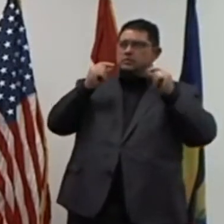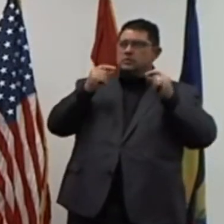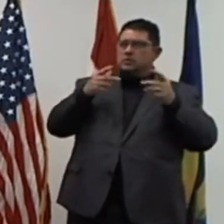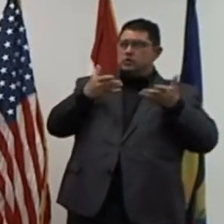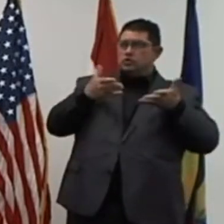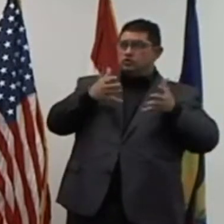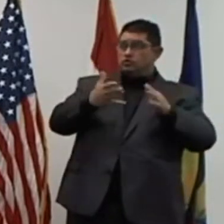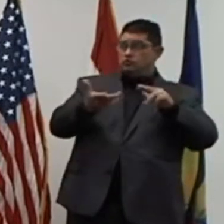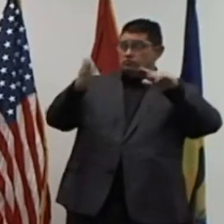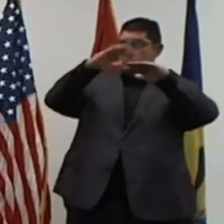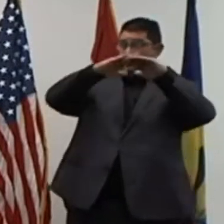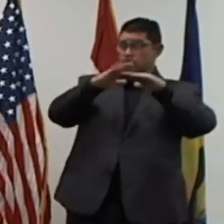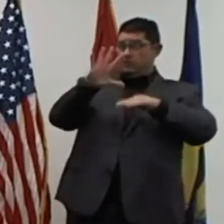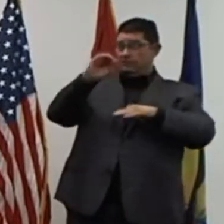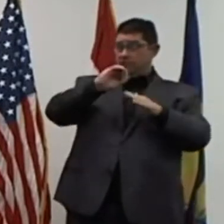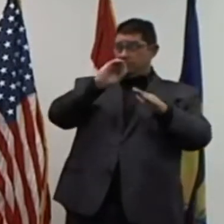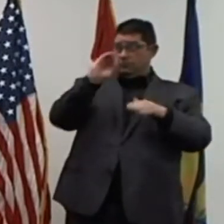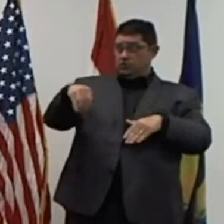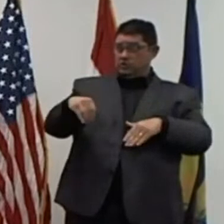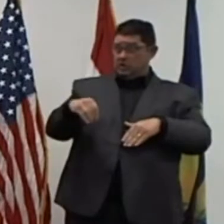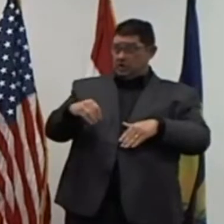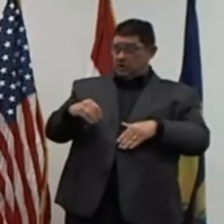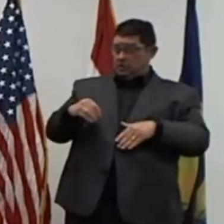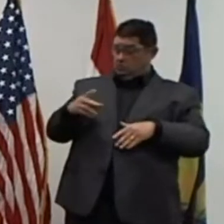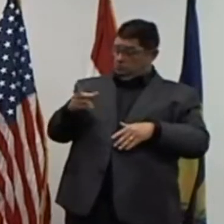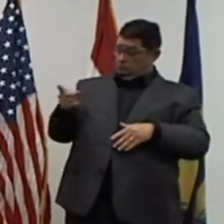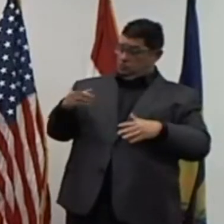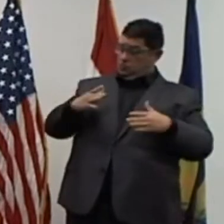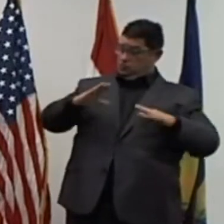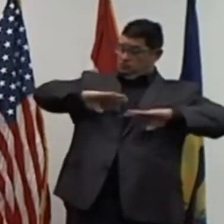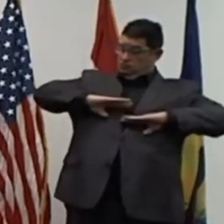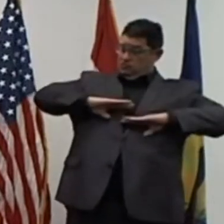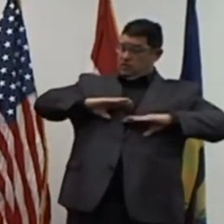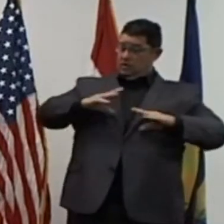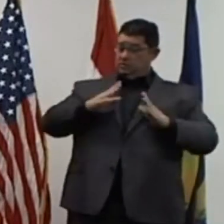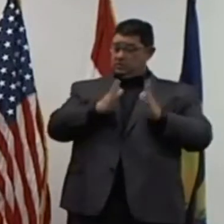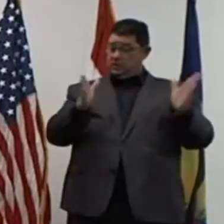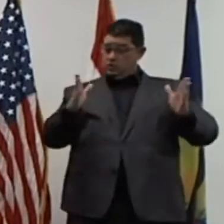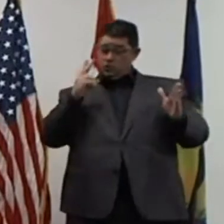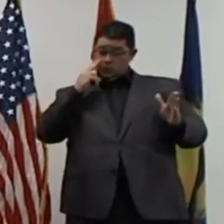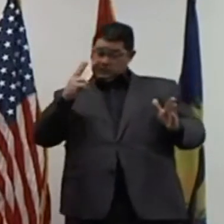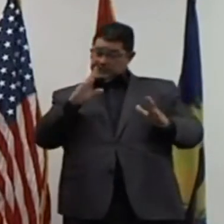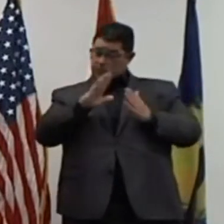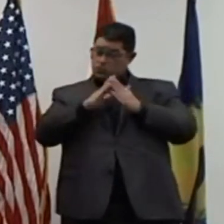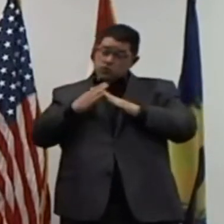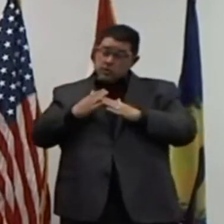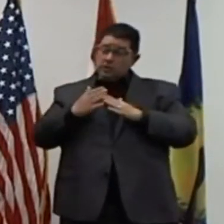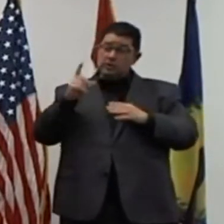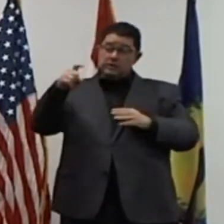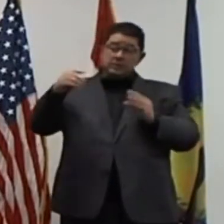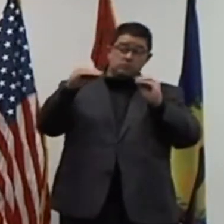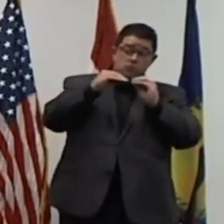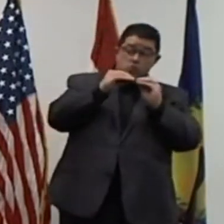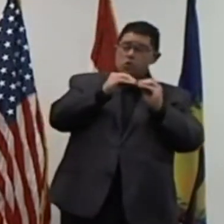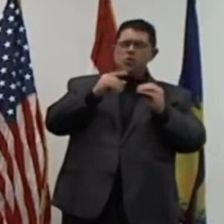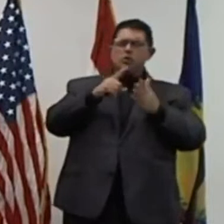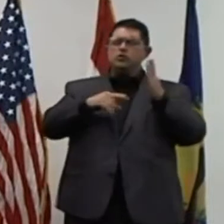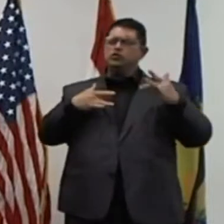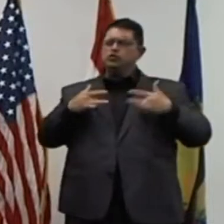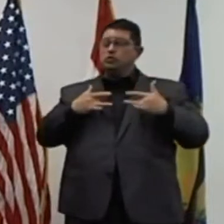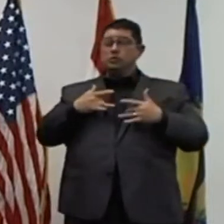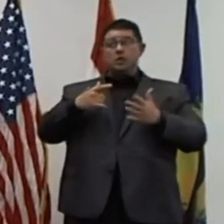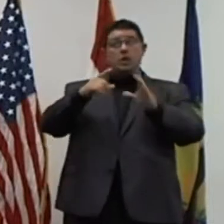you satisfied with what you've seen, generally speaking, in the community? Does there need to be more of it? And what's the concern going forward? Well, the masks